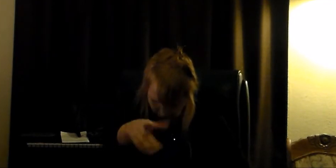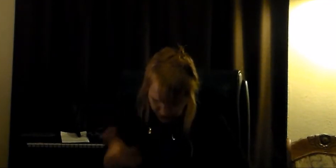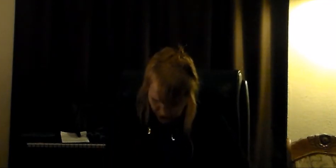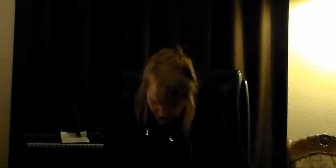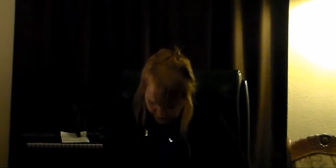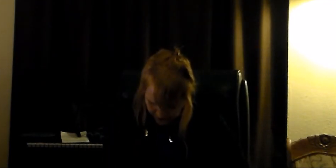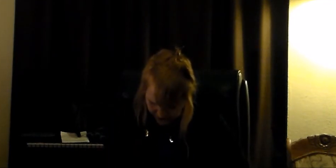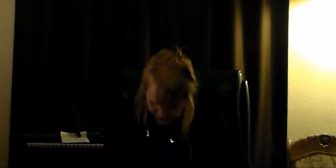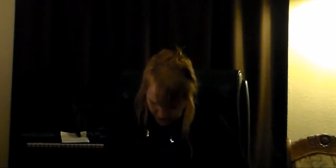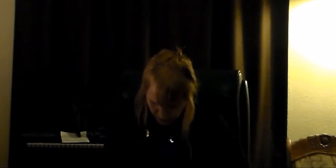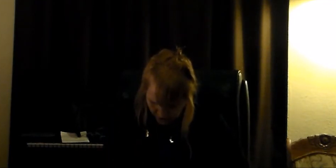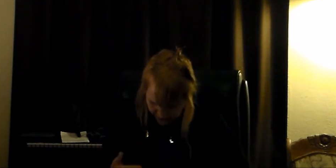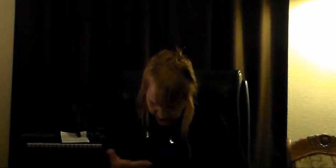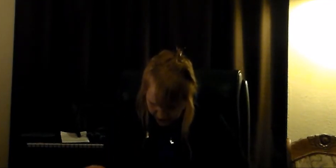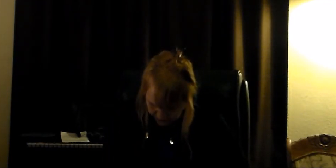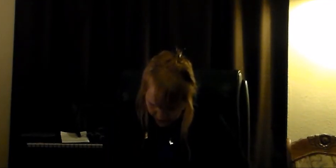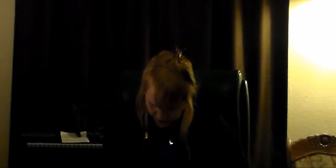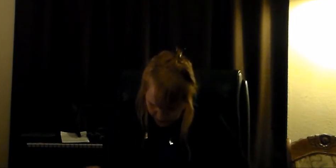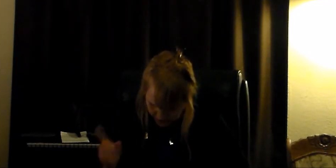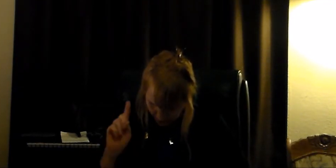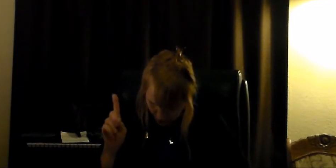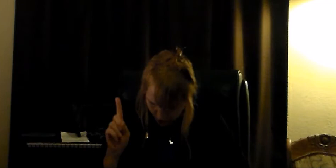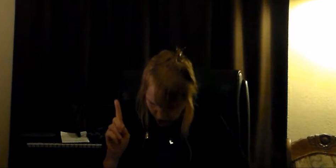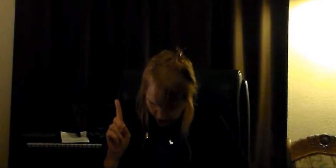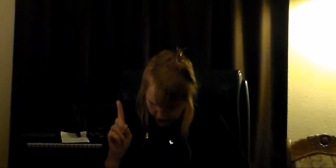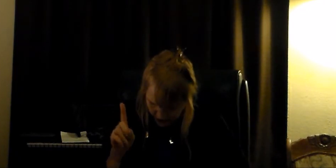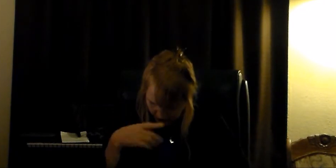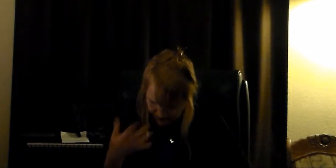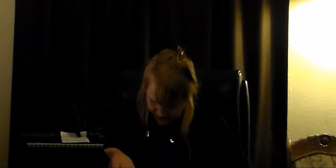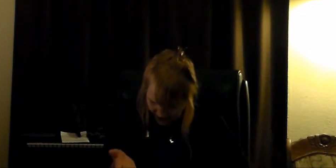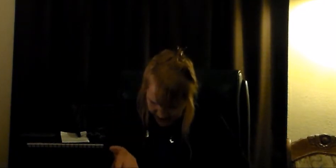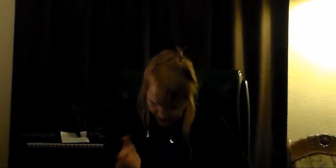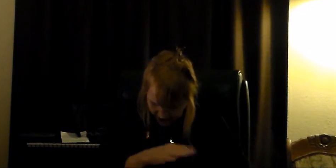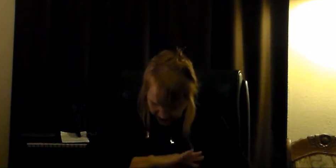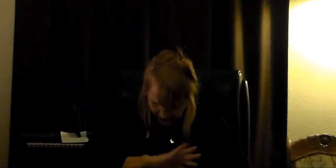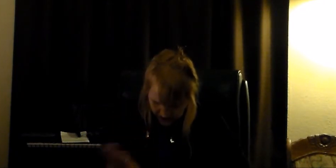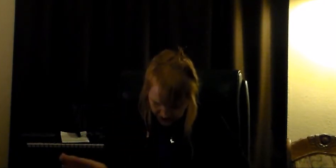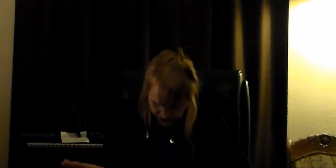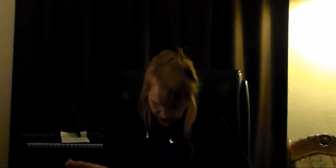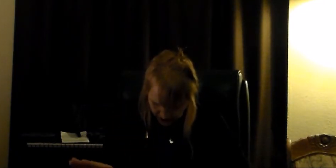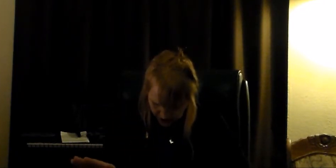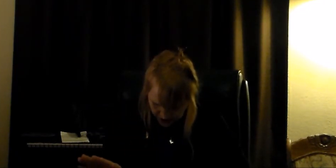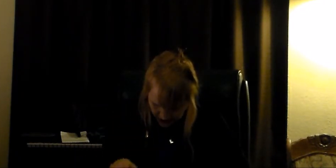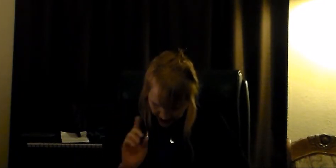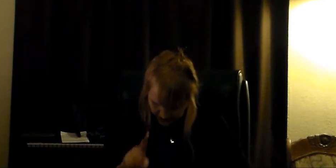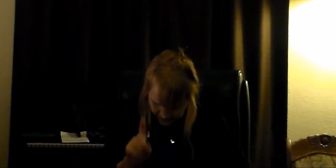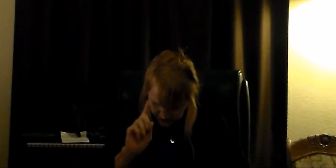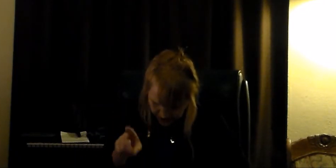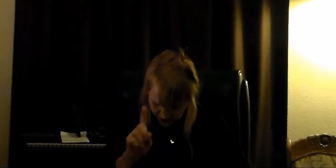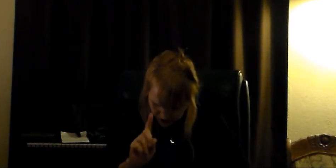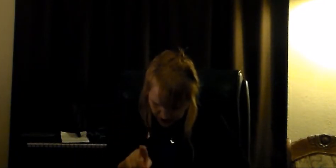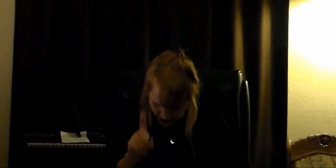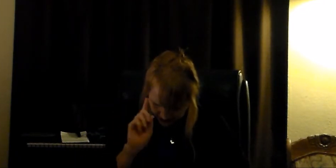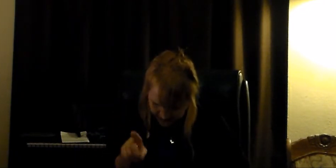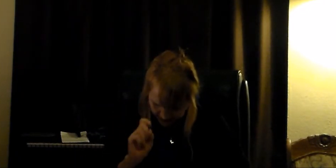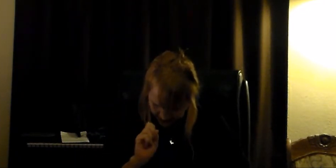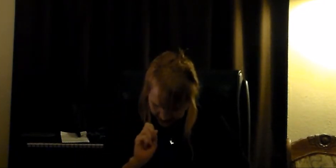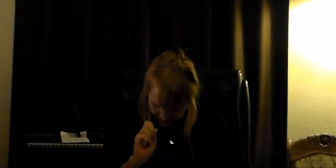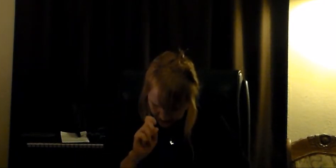But do not forget this one thing, dear friends, with the Lord. A day is like 1,000 years, and 1,000 years is like a day.